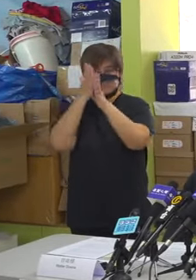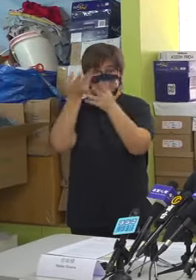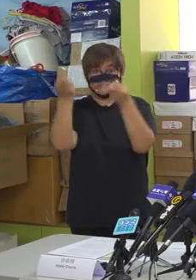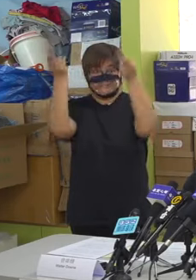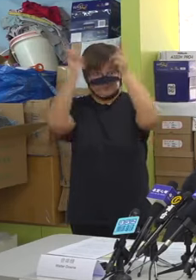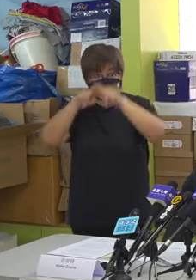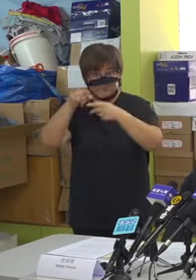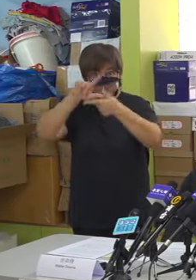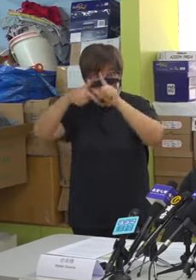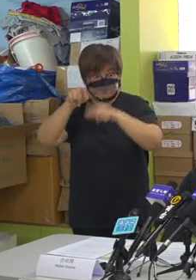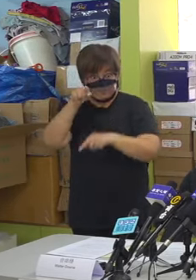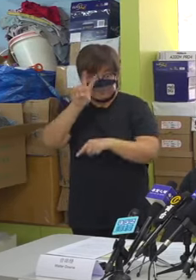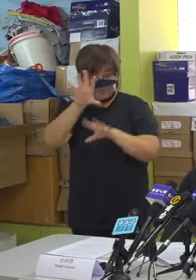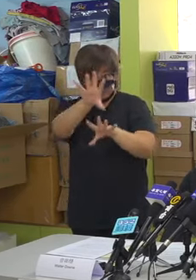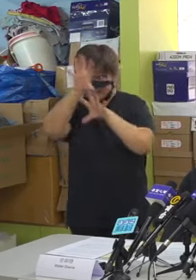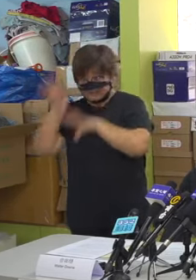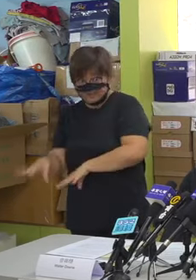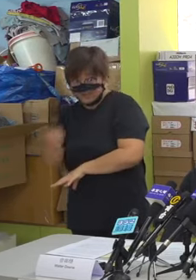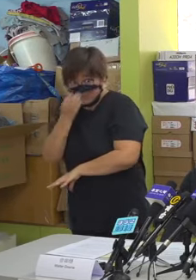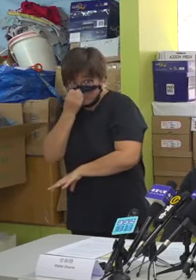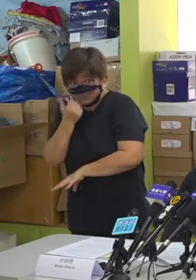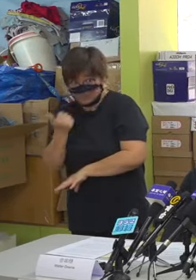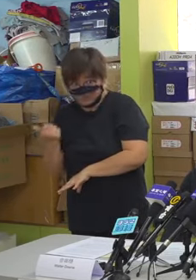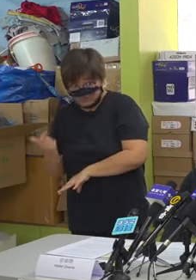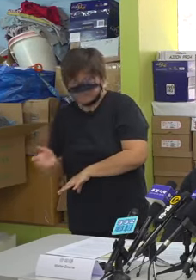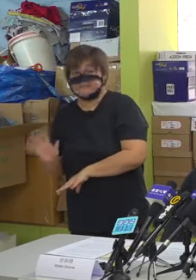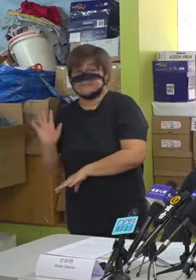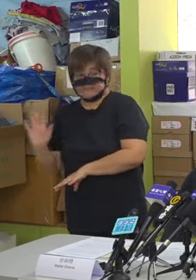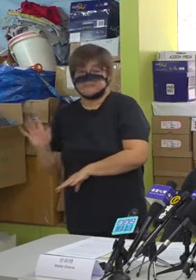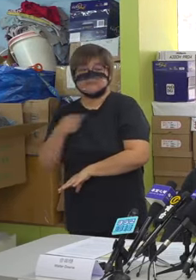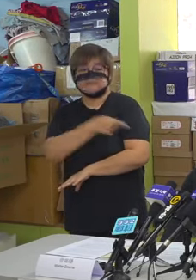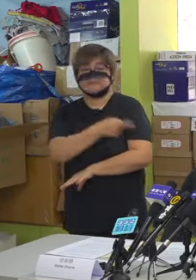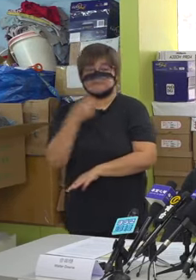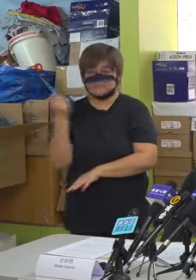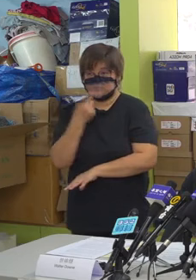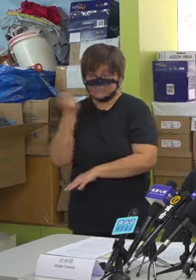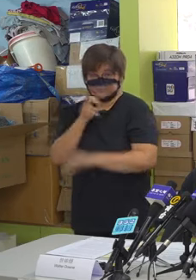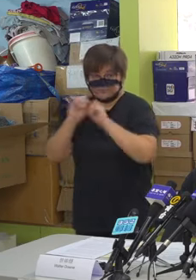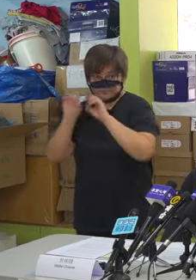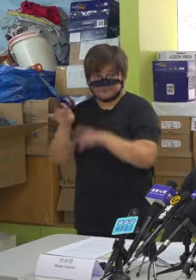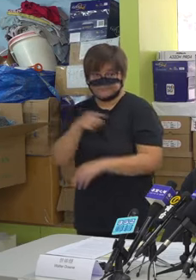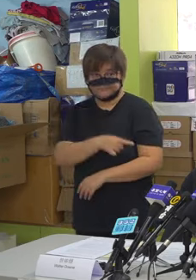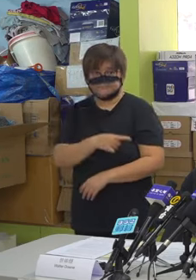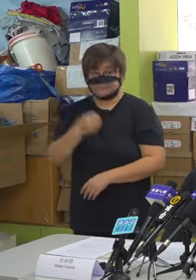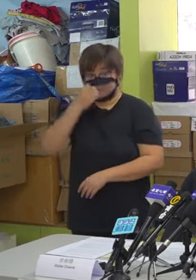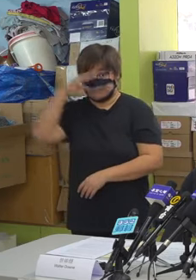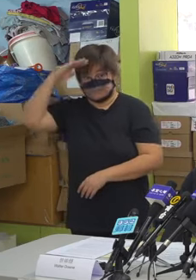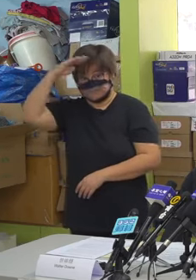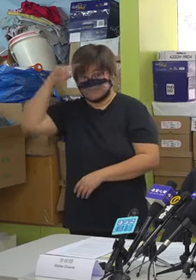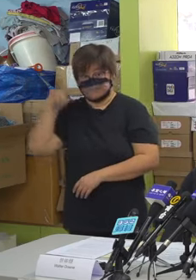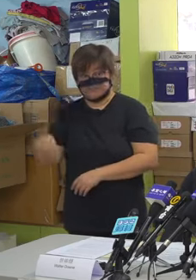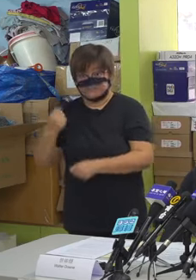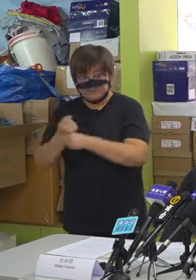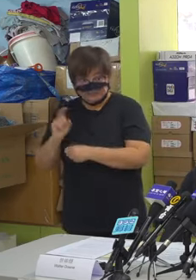reforming the police is not what the opposition has claimed, that we would like